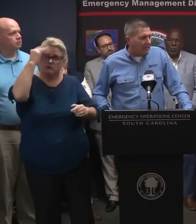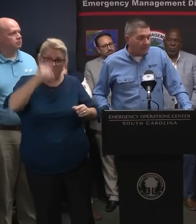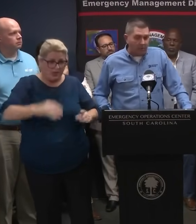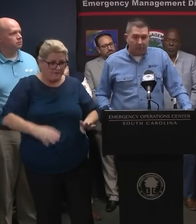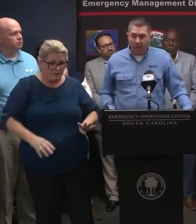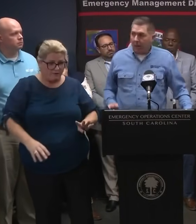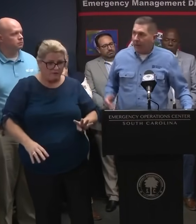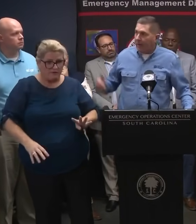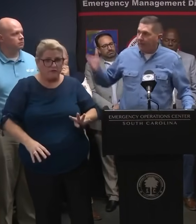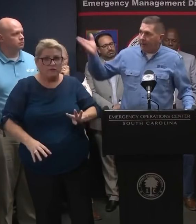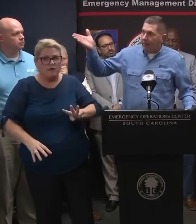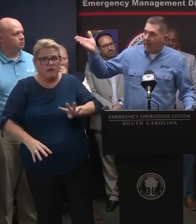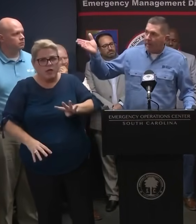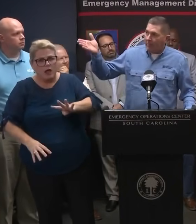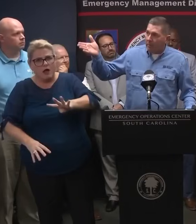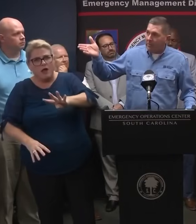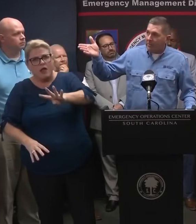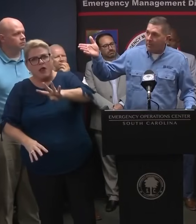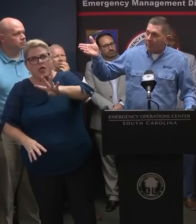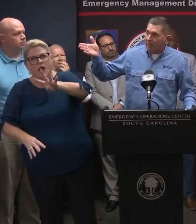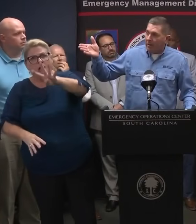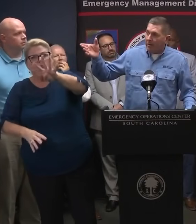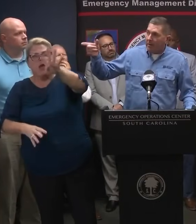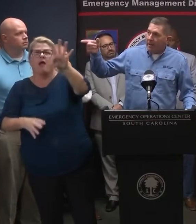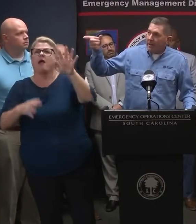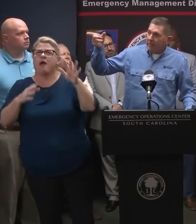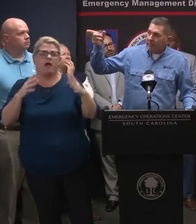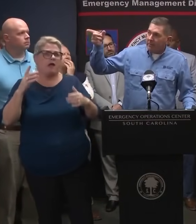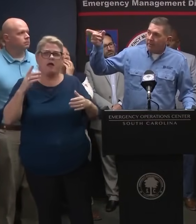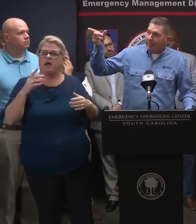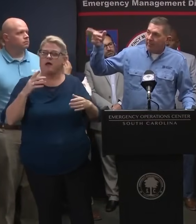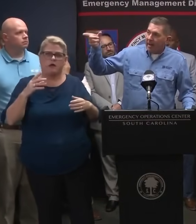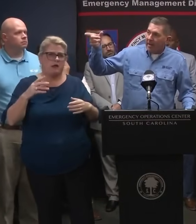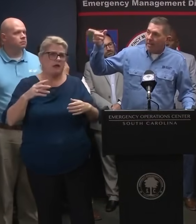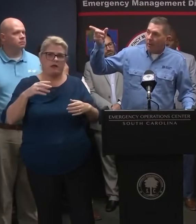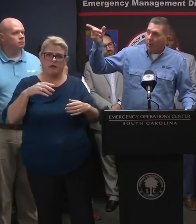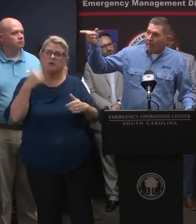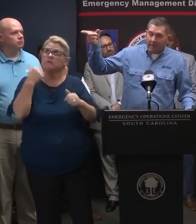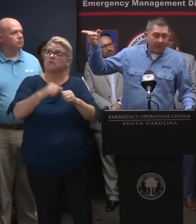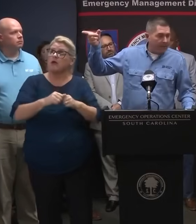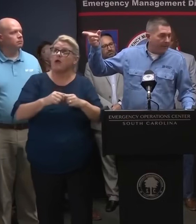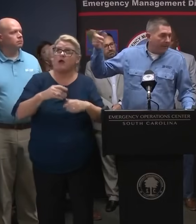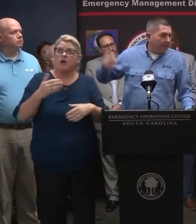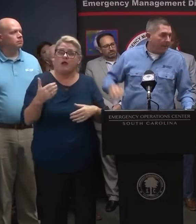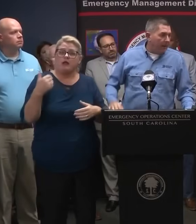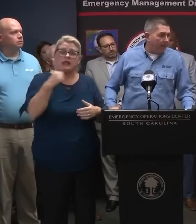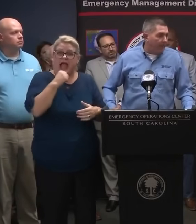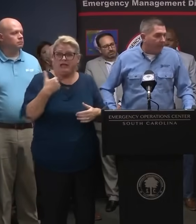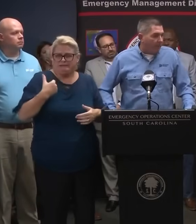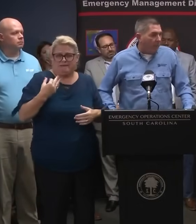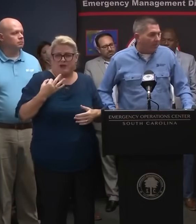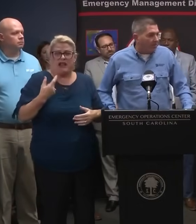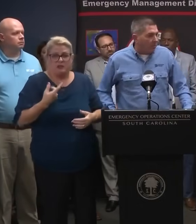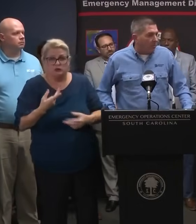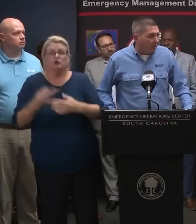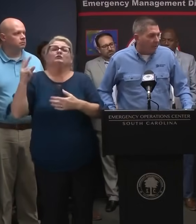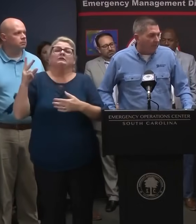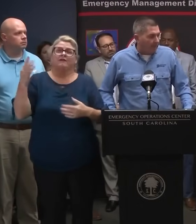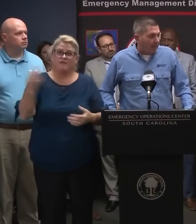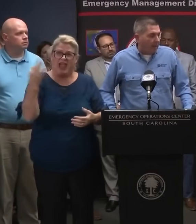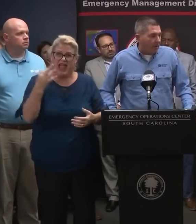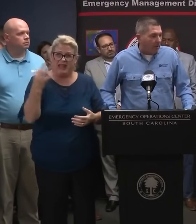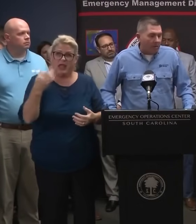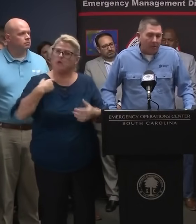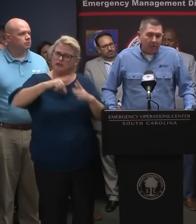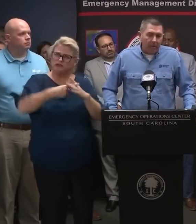you did. So if I go back to when we started preparing, it was Friday a week for this storm to come.